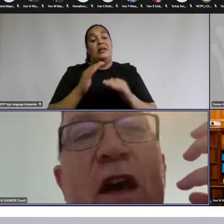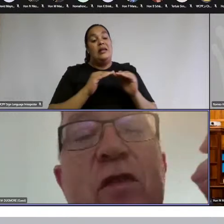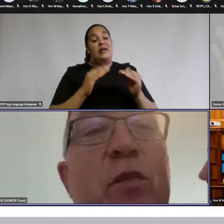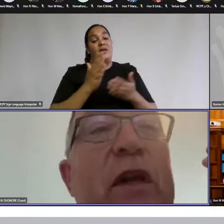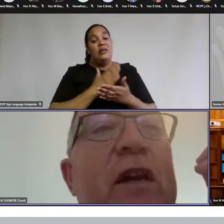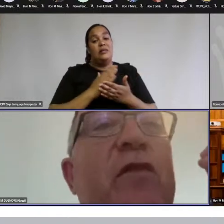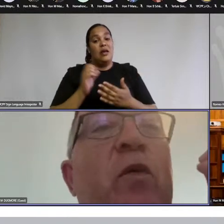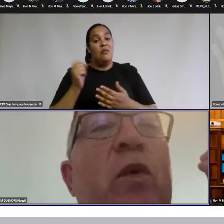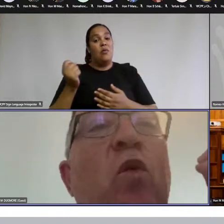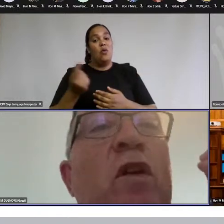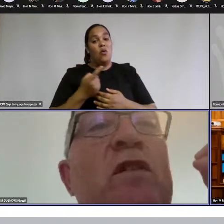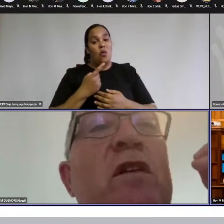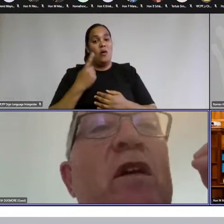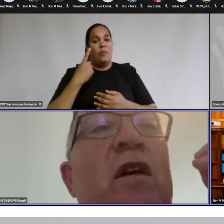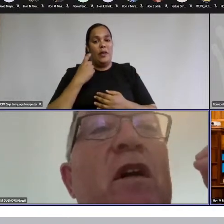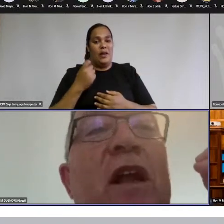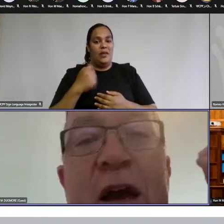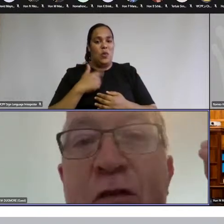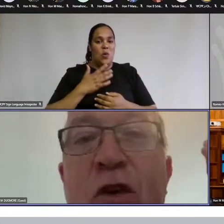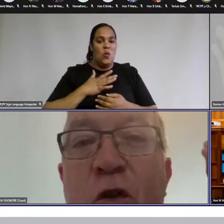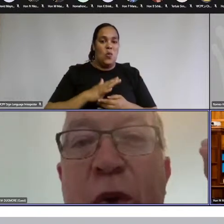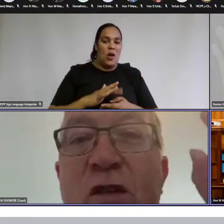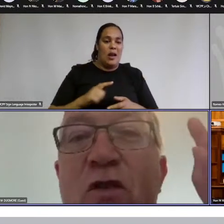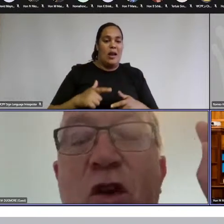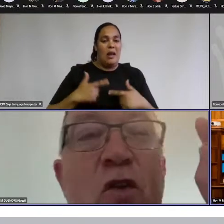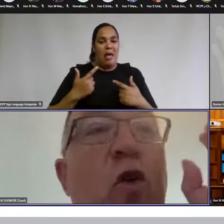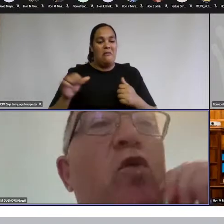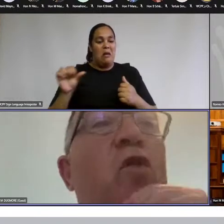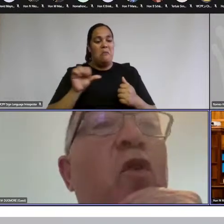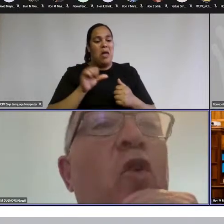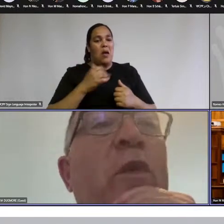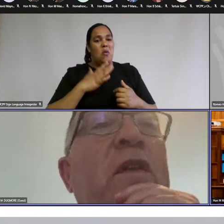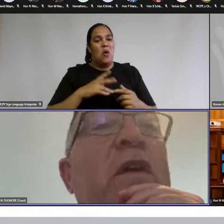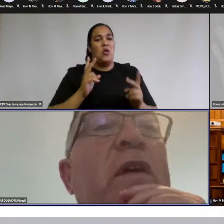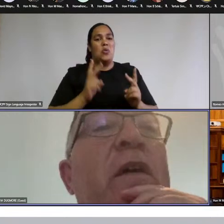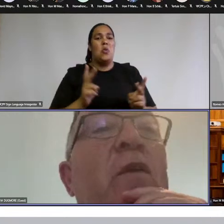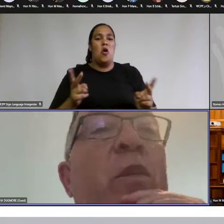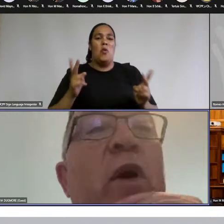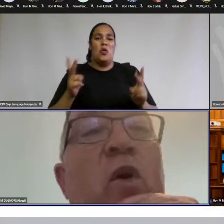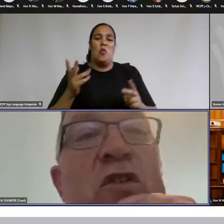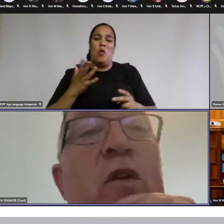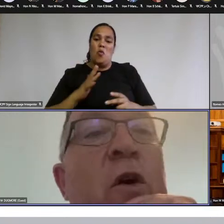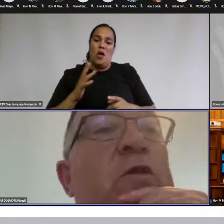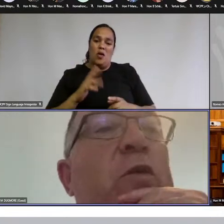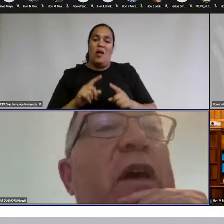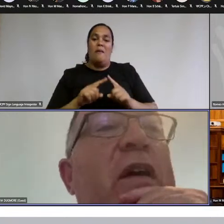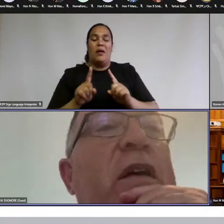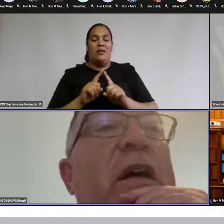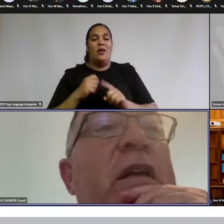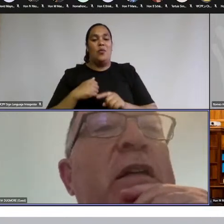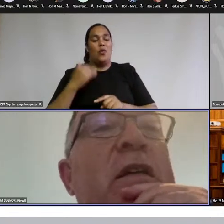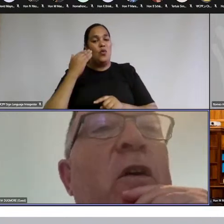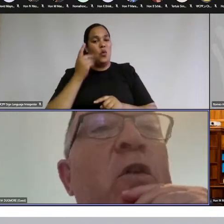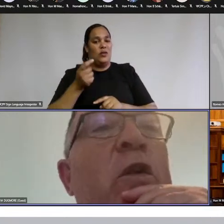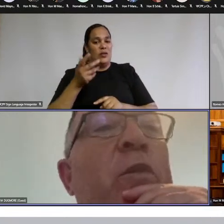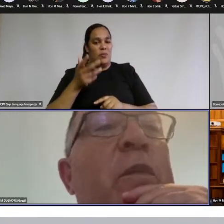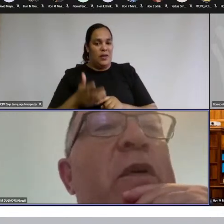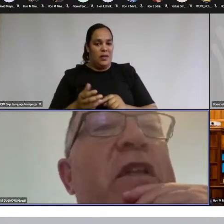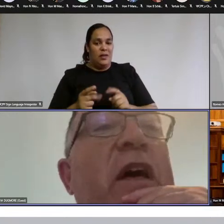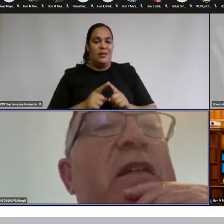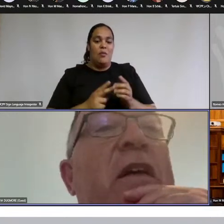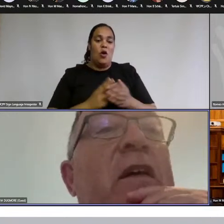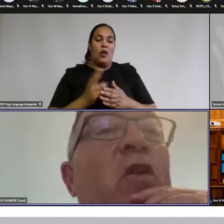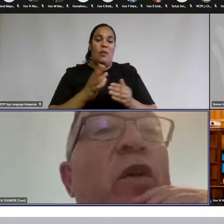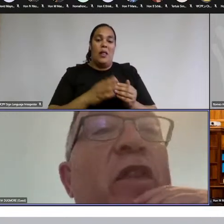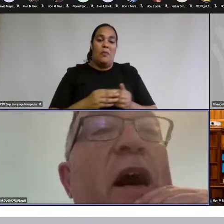of us have a belief that we want life to go back to so-called normal. But we also know, Speaker and honourable